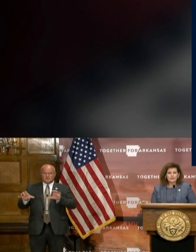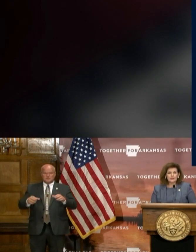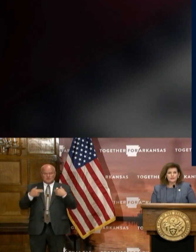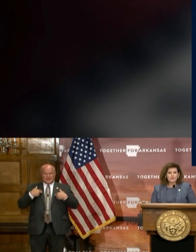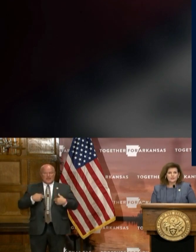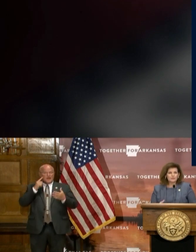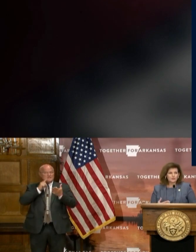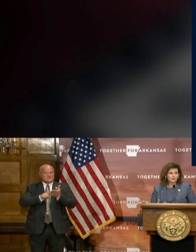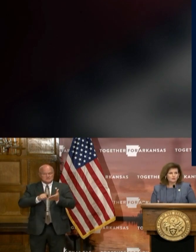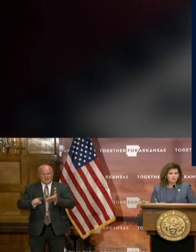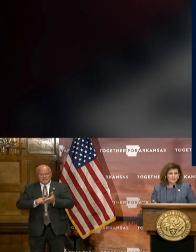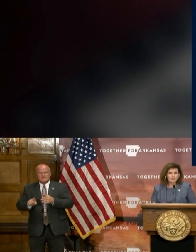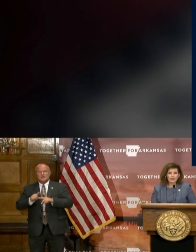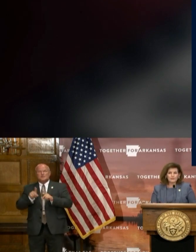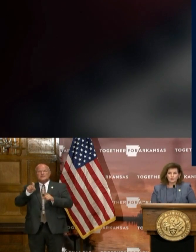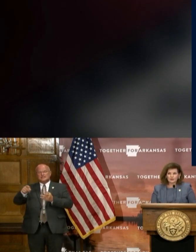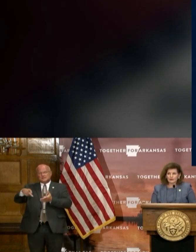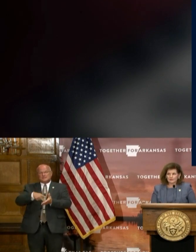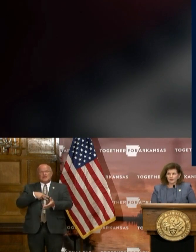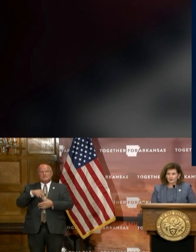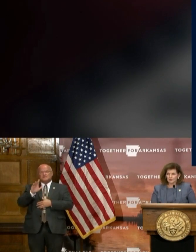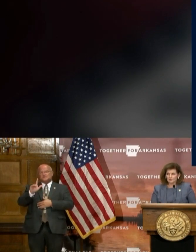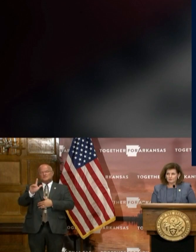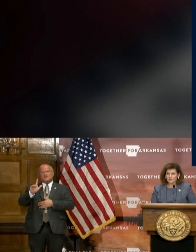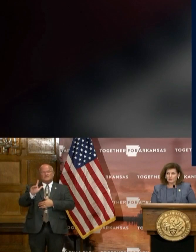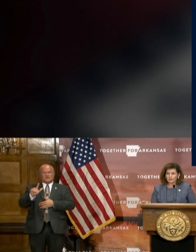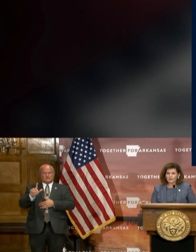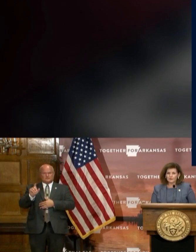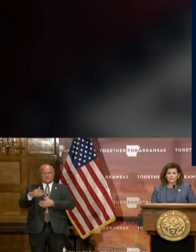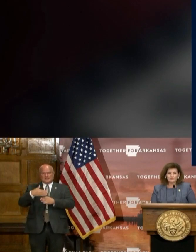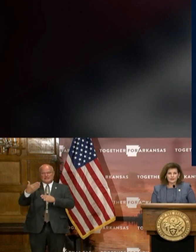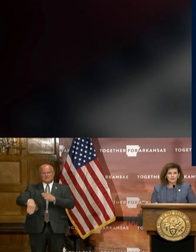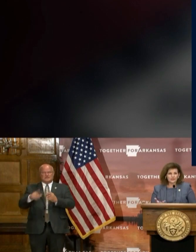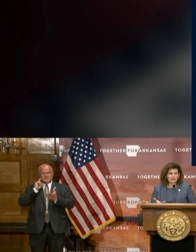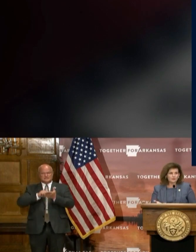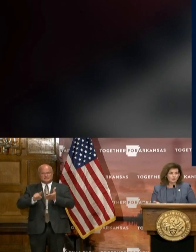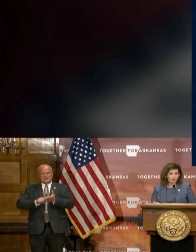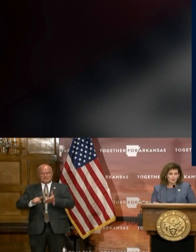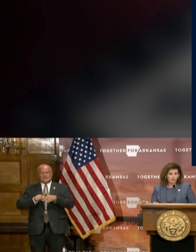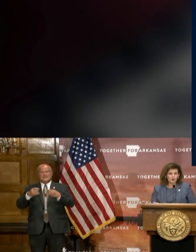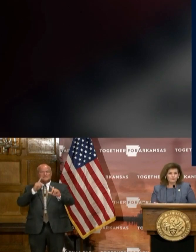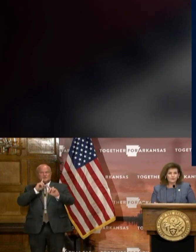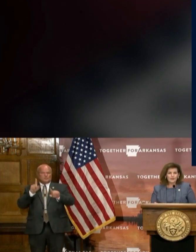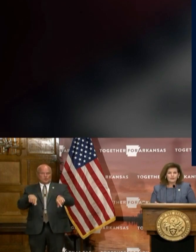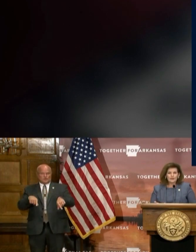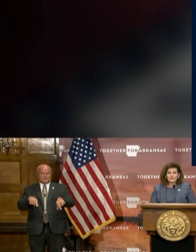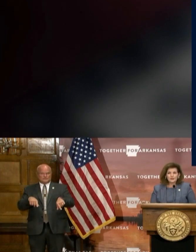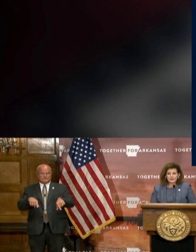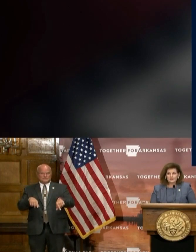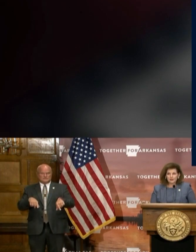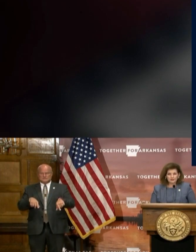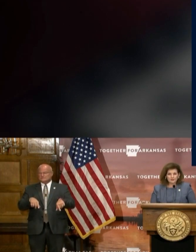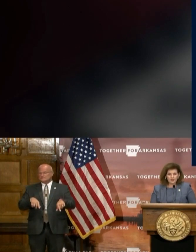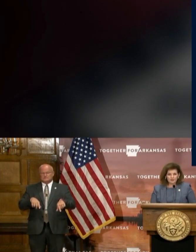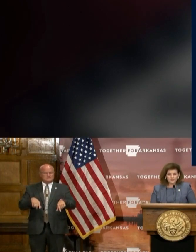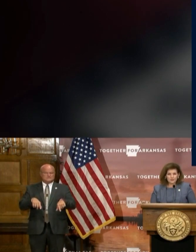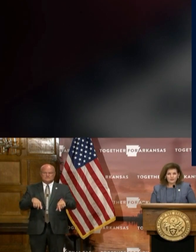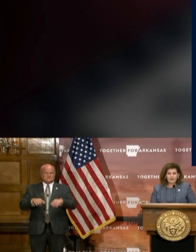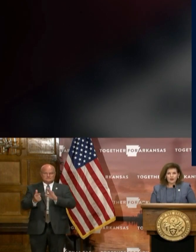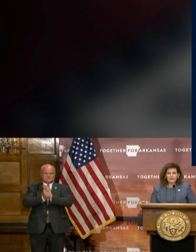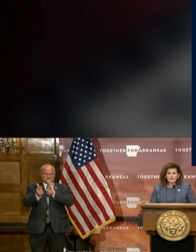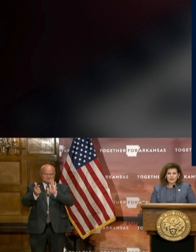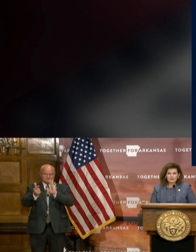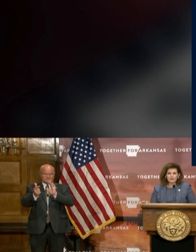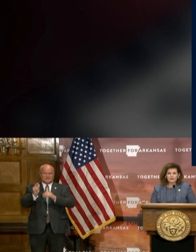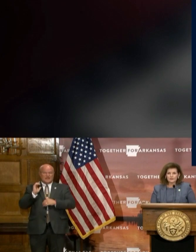health inspection, but you'll need to pay me $25 to complete your inspection and give you your report. That's also not